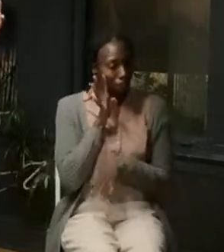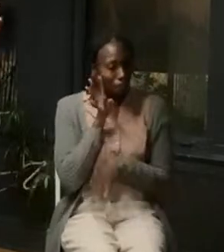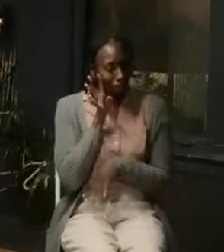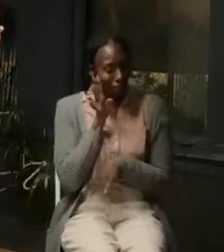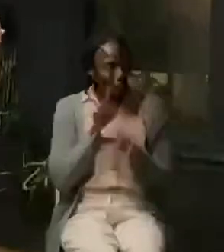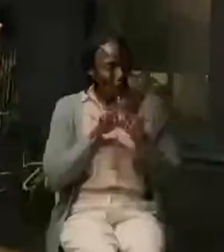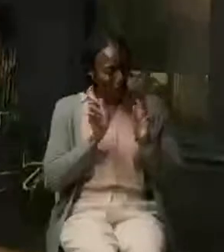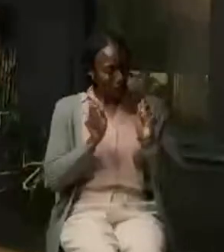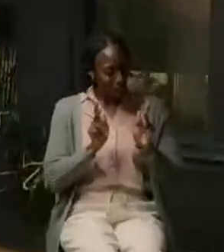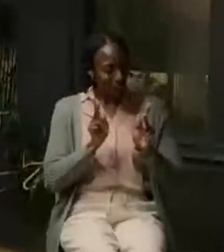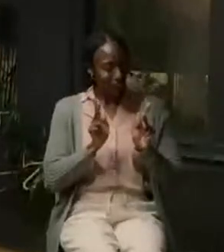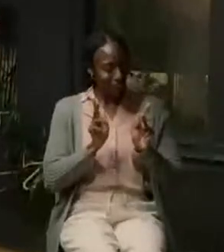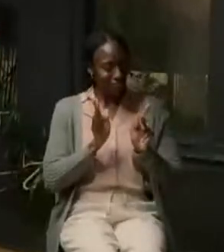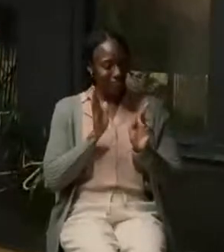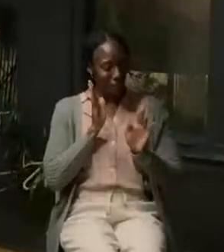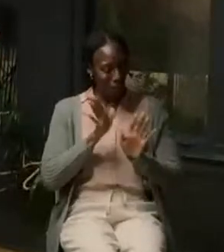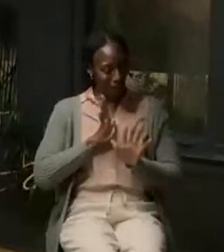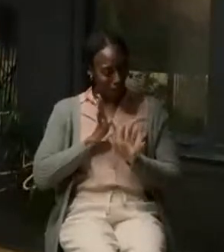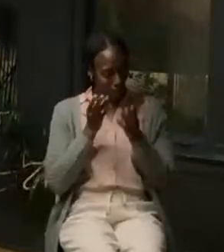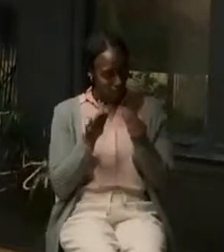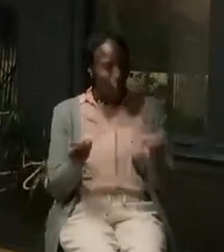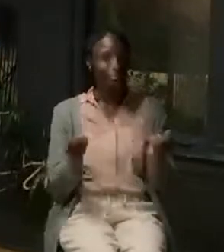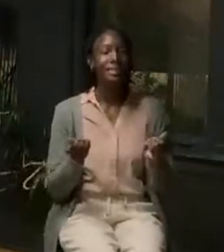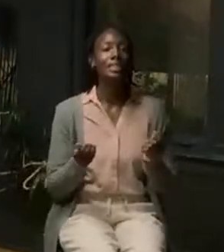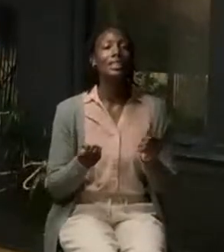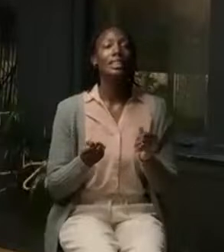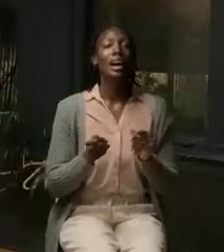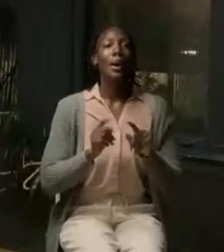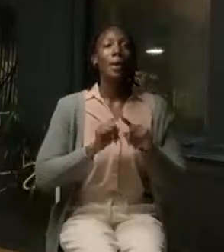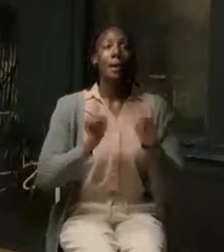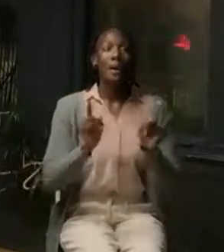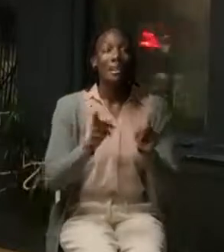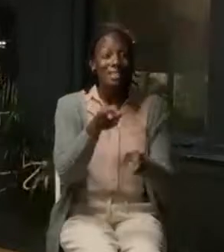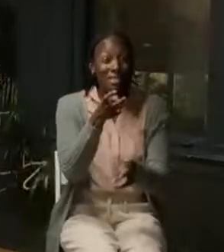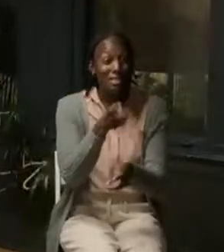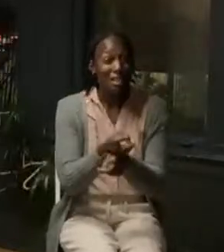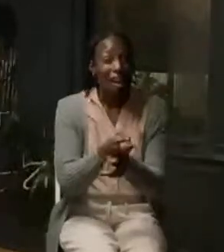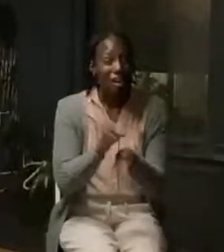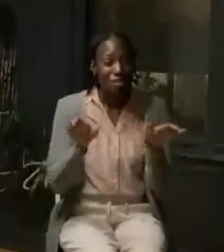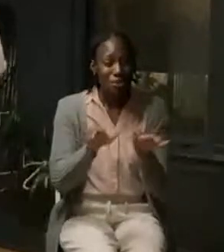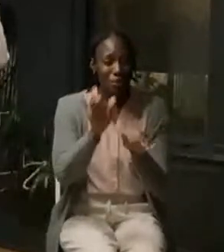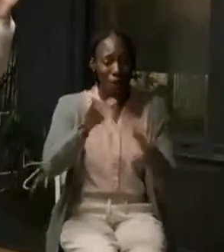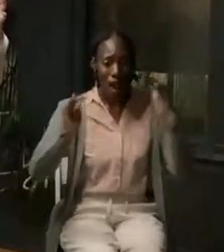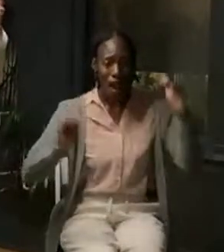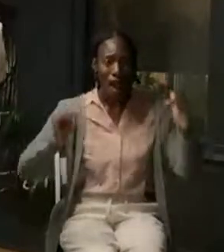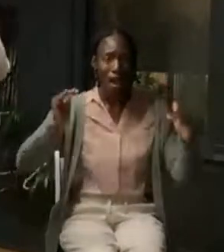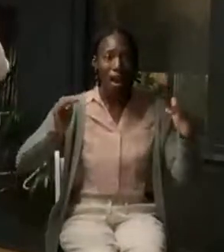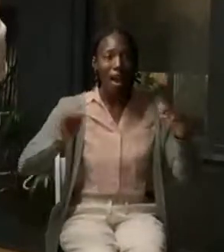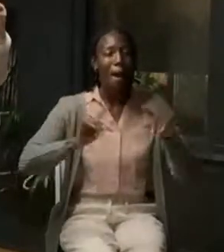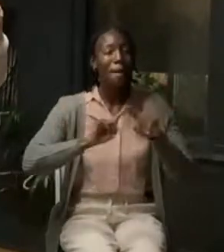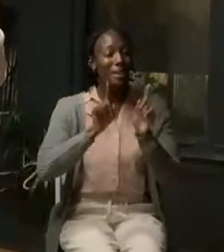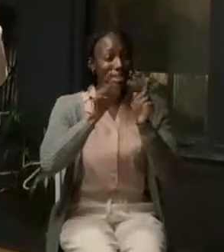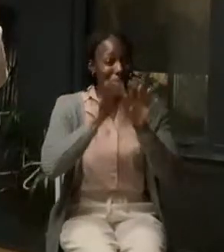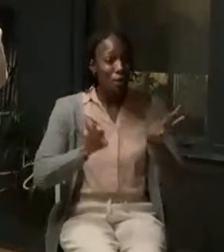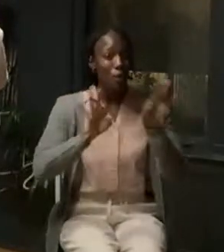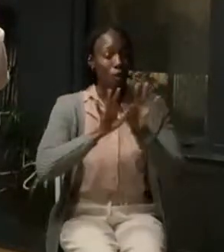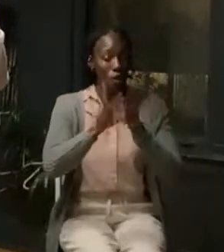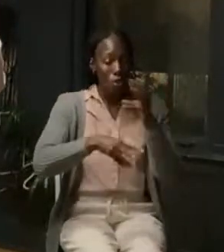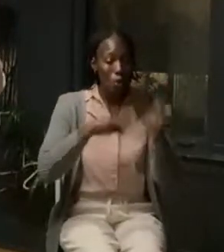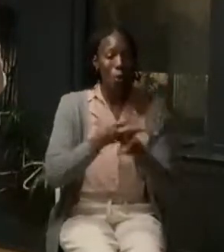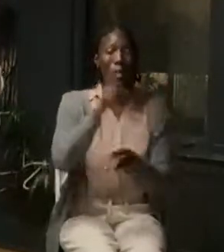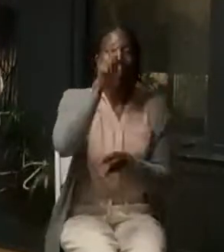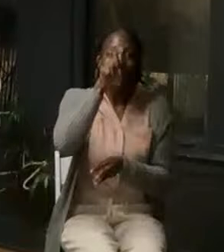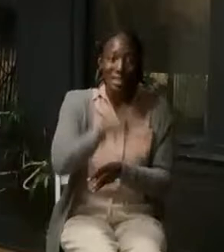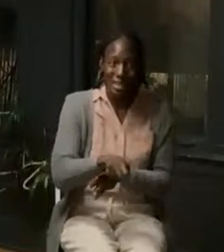okay. It'll pass. It's just hard to do, and it's really crucial because the world needs organizers and community builders, and the